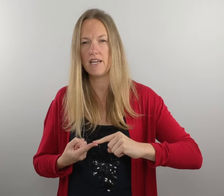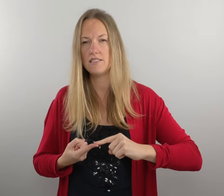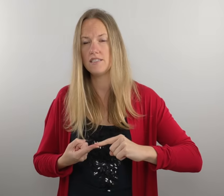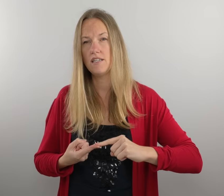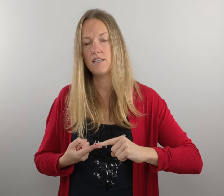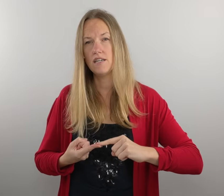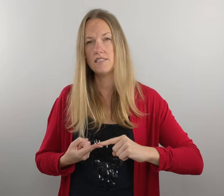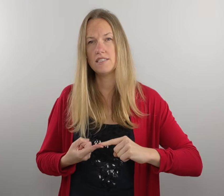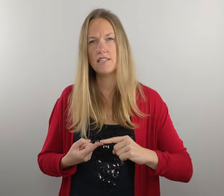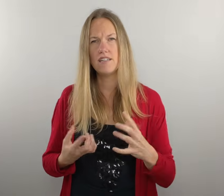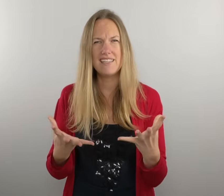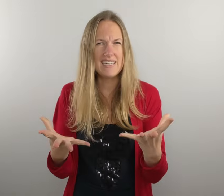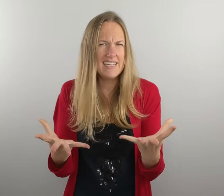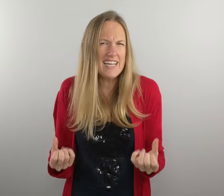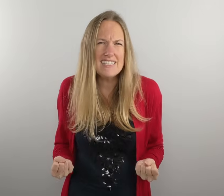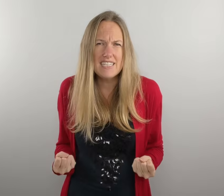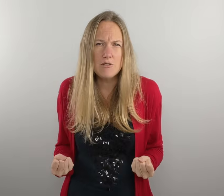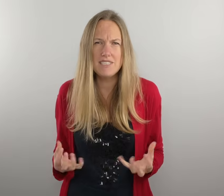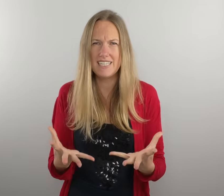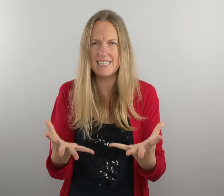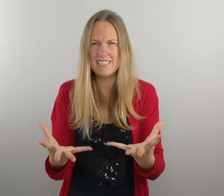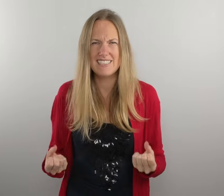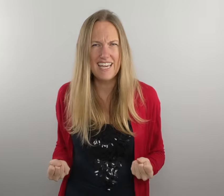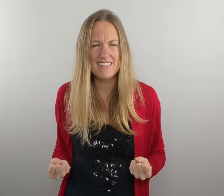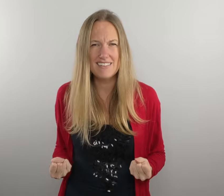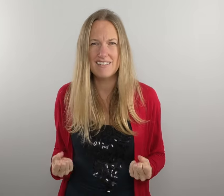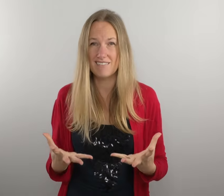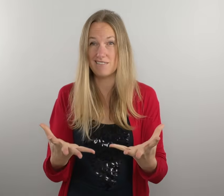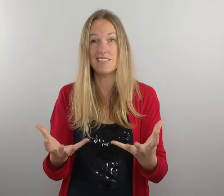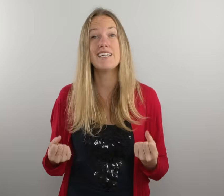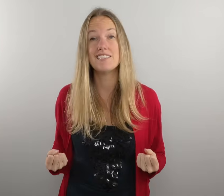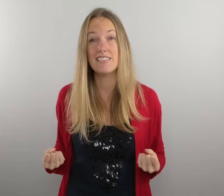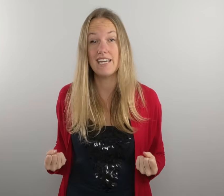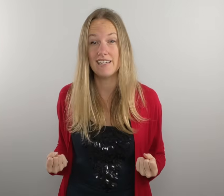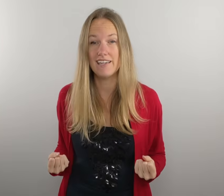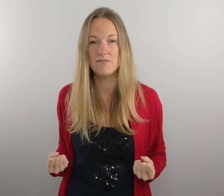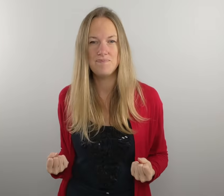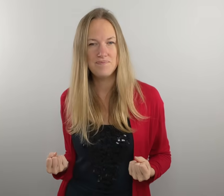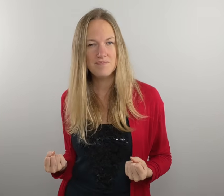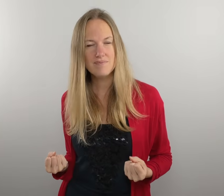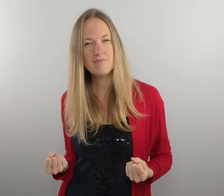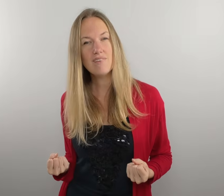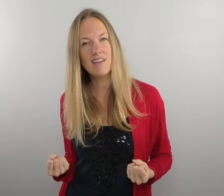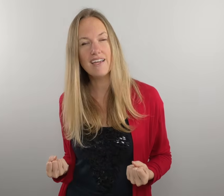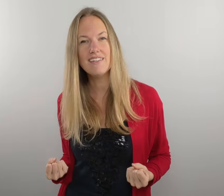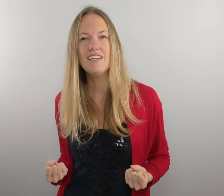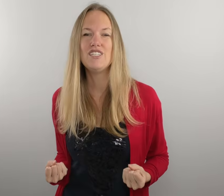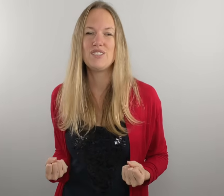hand. Until, and then get some is like this, okay? We're essentially taking it, okay?